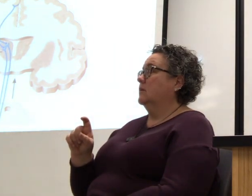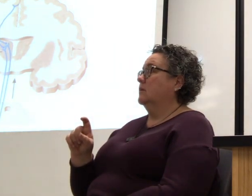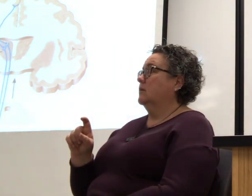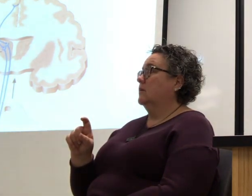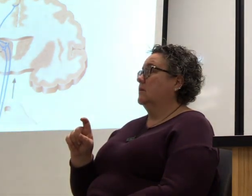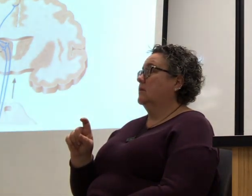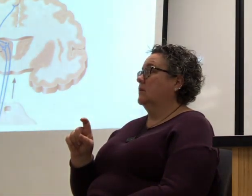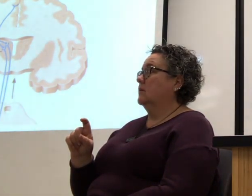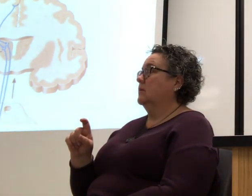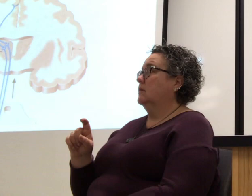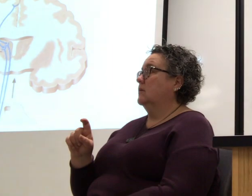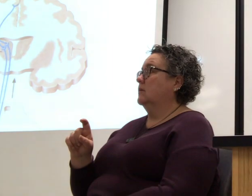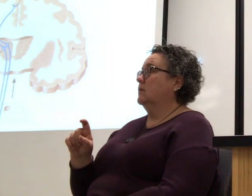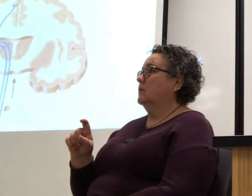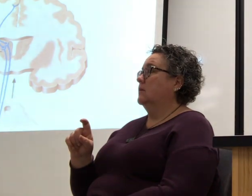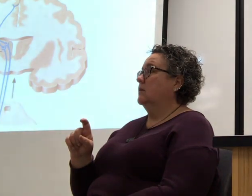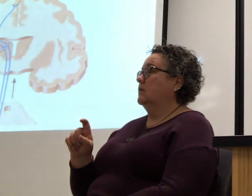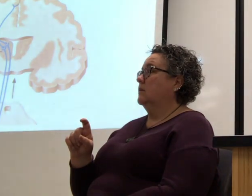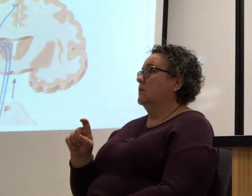correct